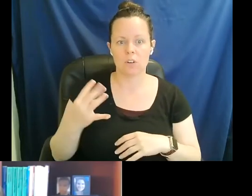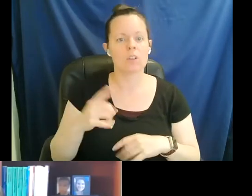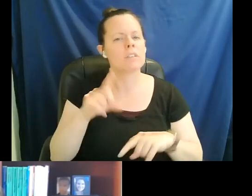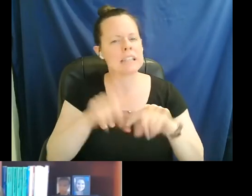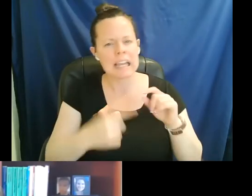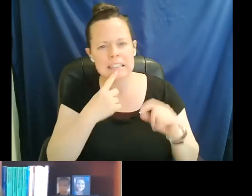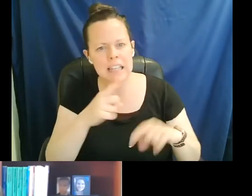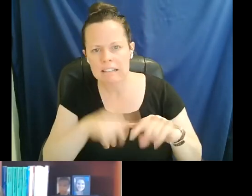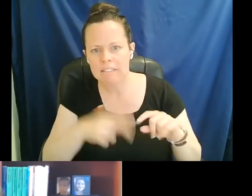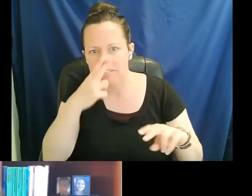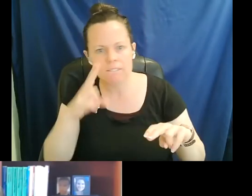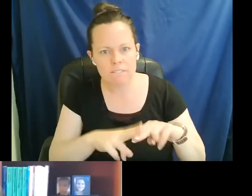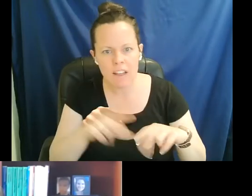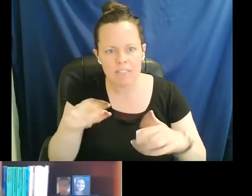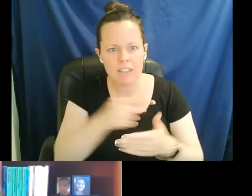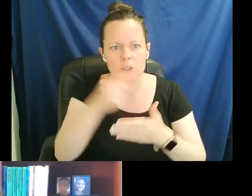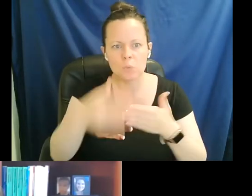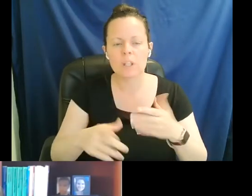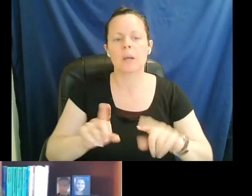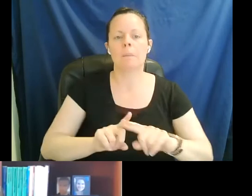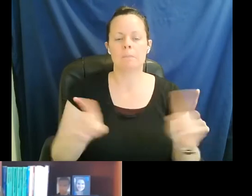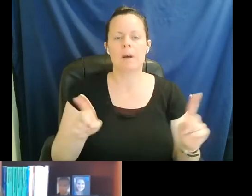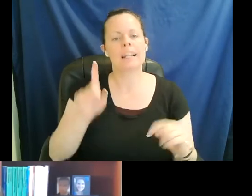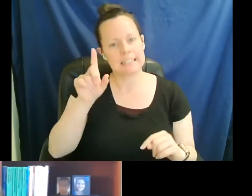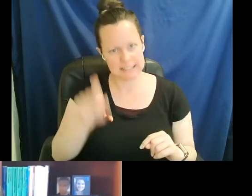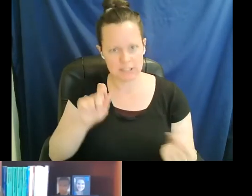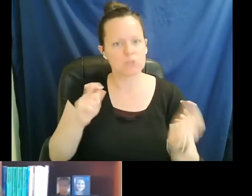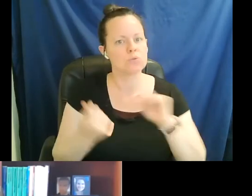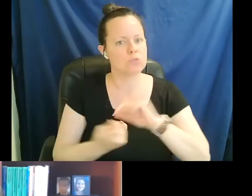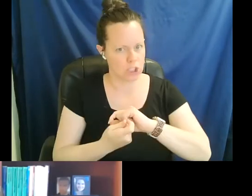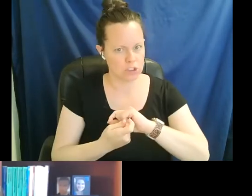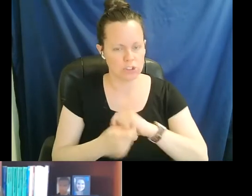fun this weekend, but it does have to change.